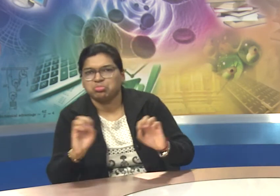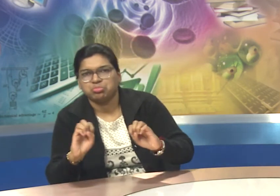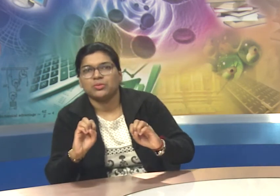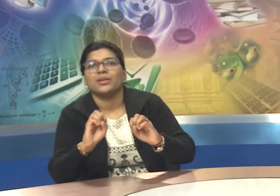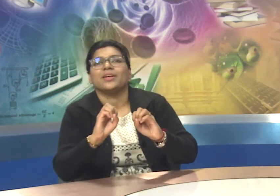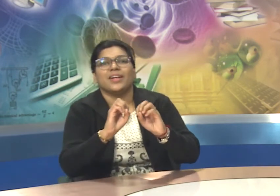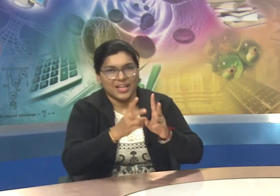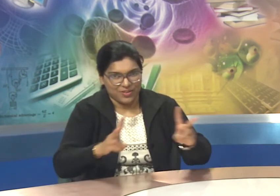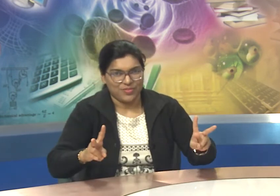and which